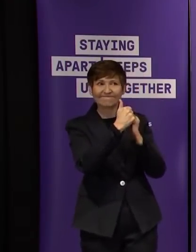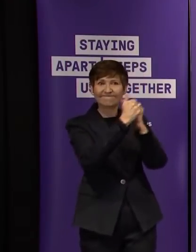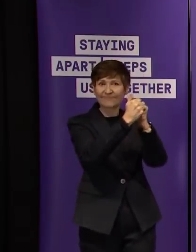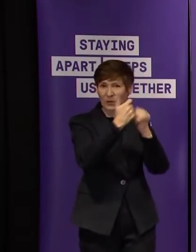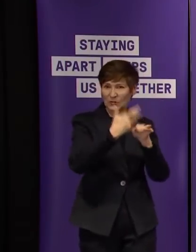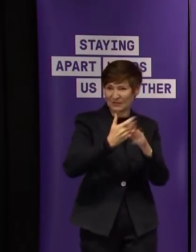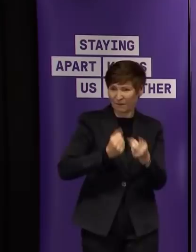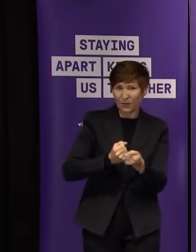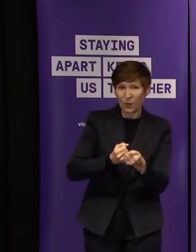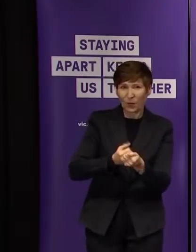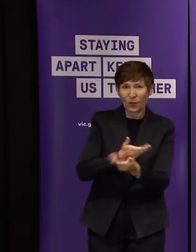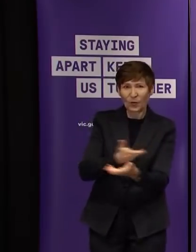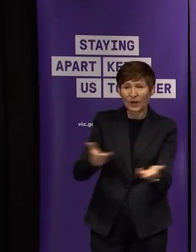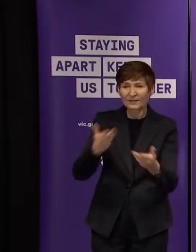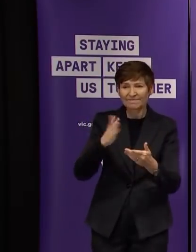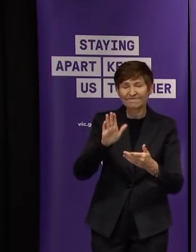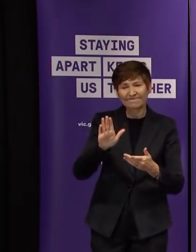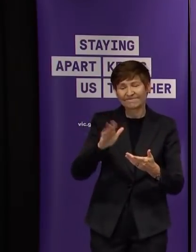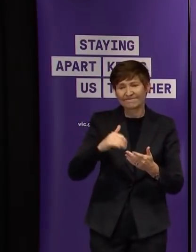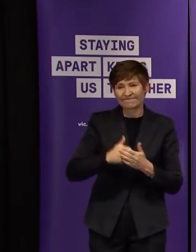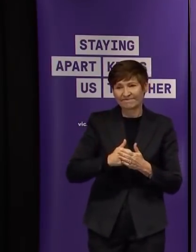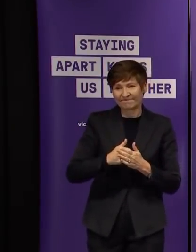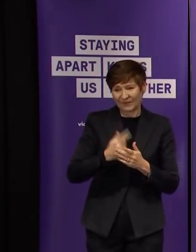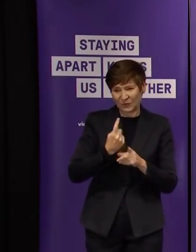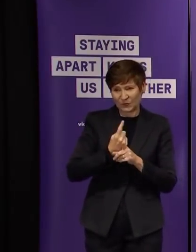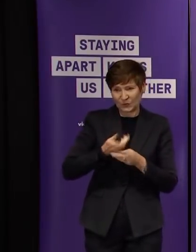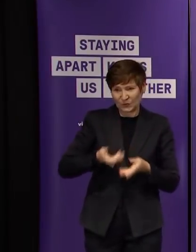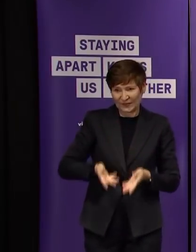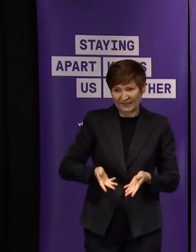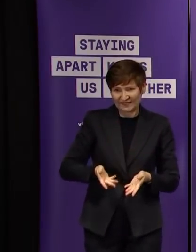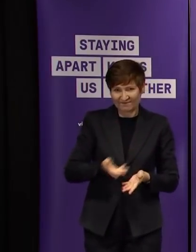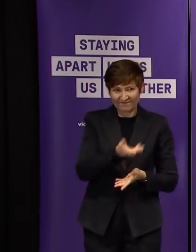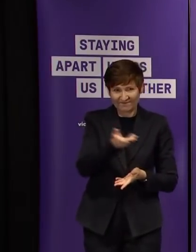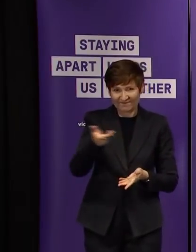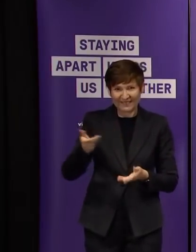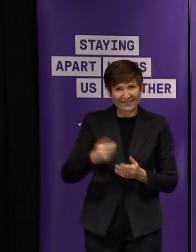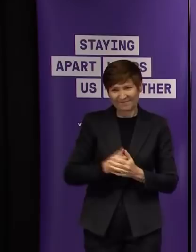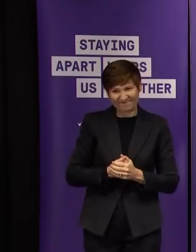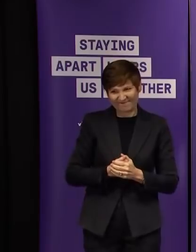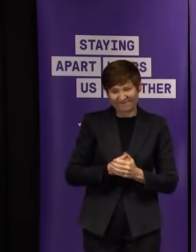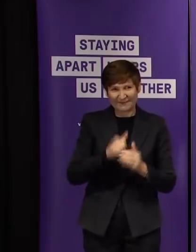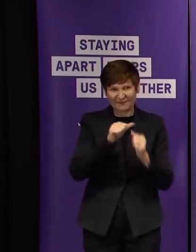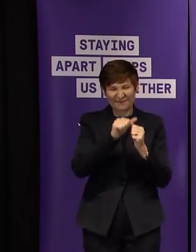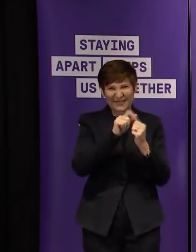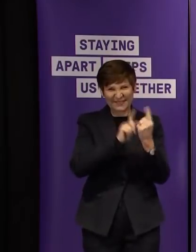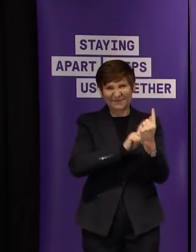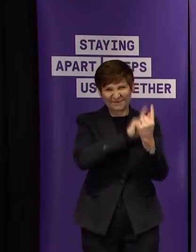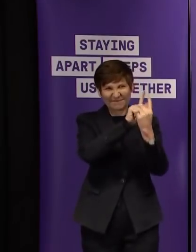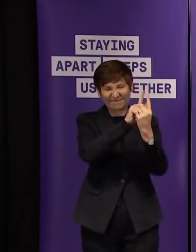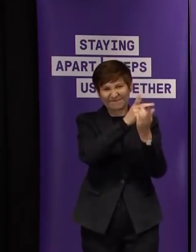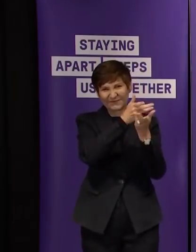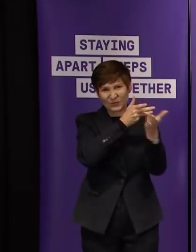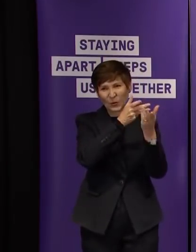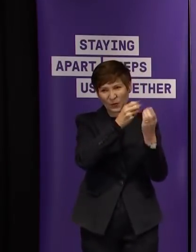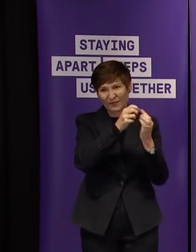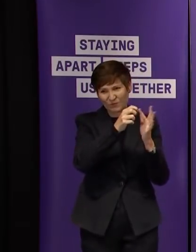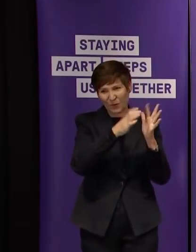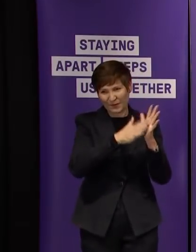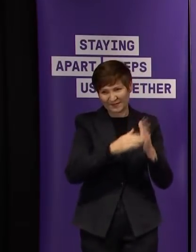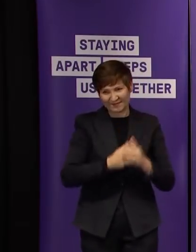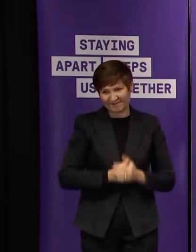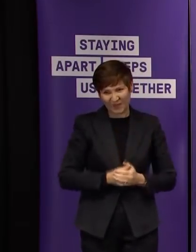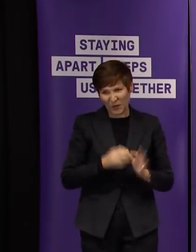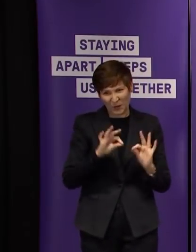people. It's best that I have those discussions in person. I don't think you get very good outcomes by kind of lobbying the federal